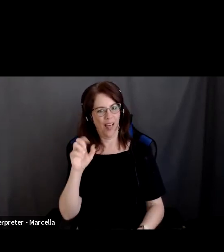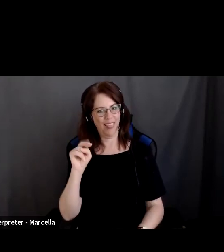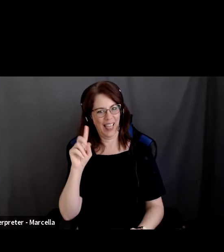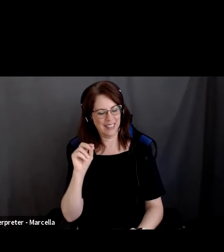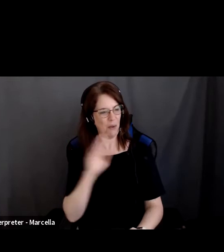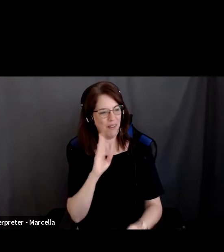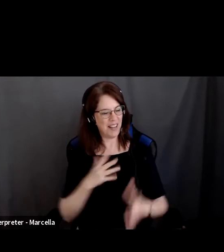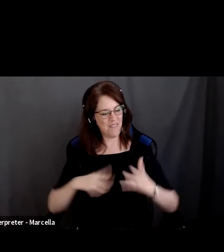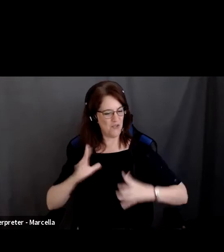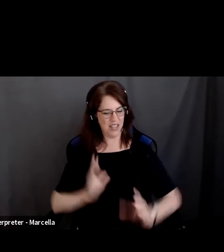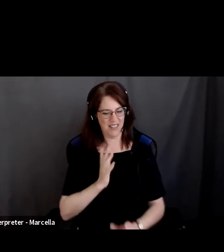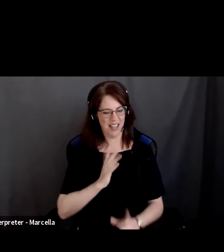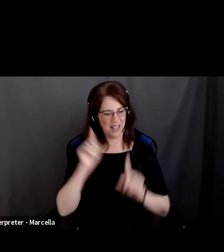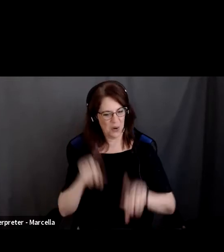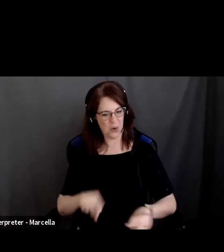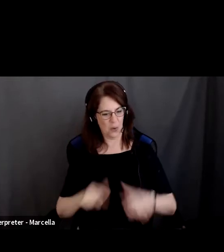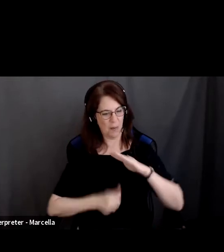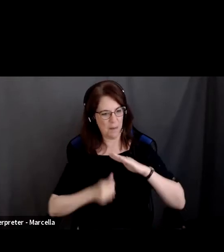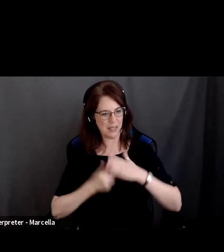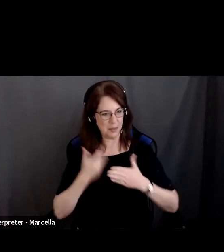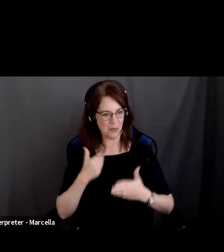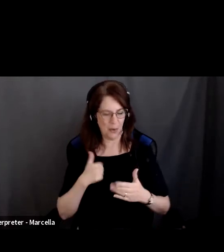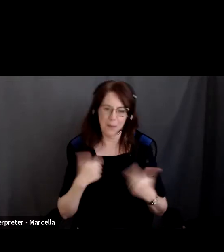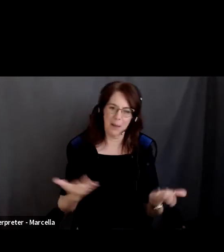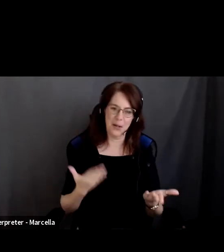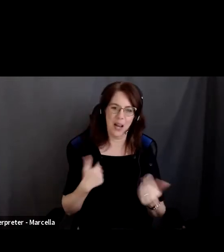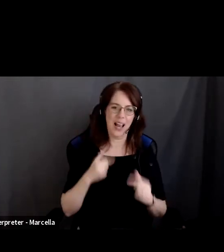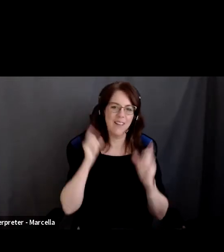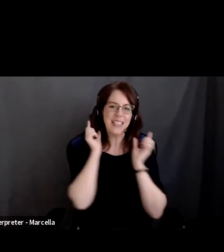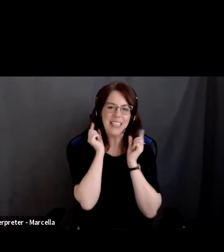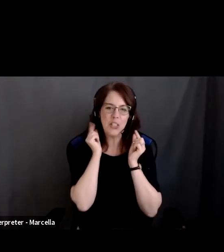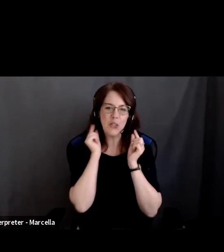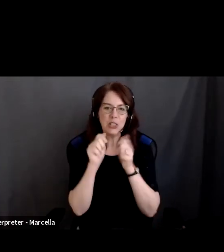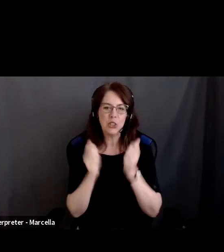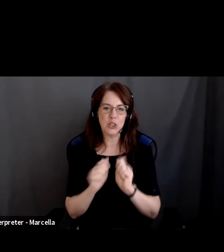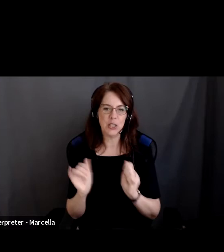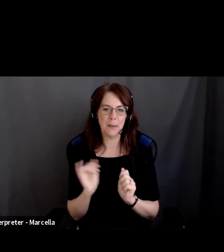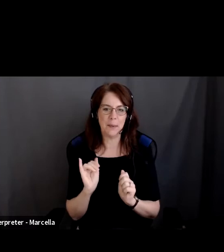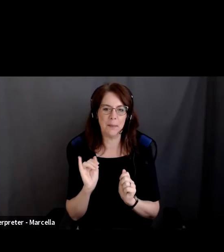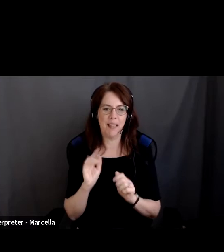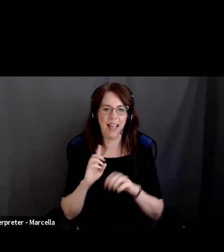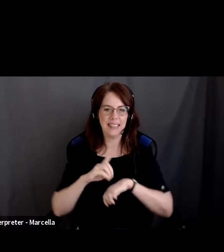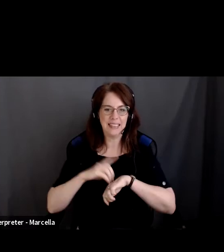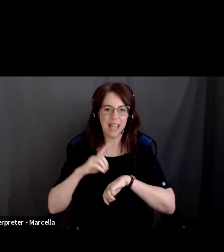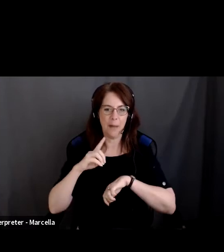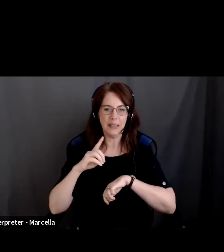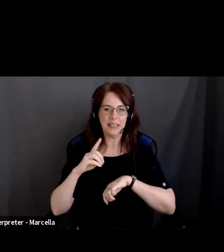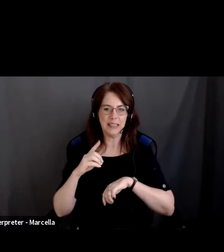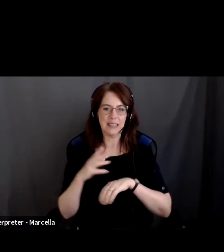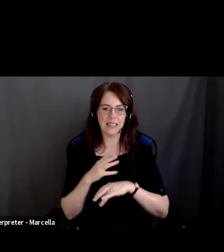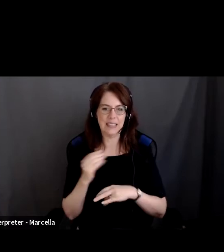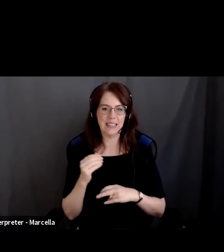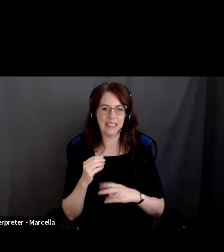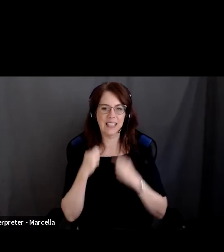basement before, but here I am. And I have on some earrings that are shaped like little diamonds, I guess, and I have a